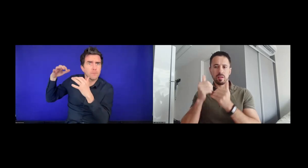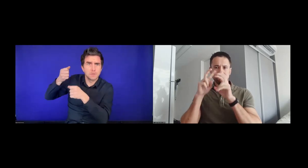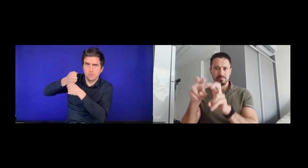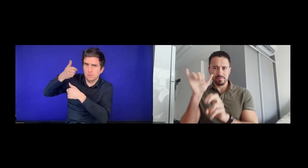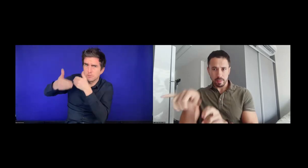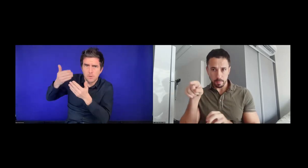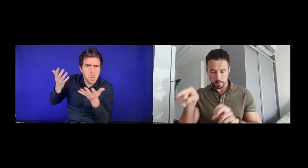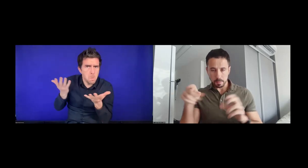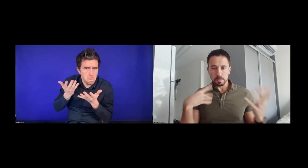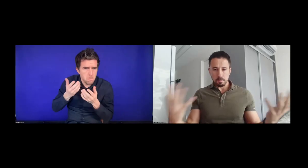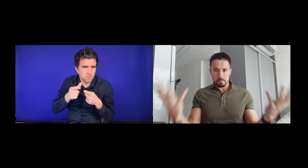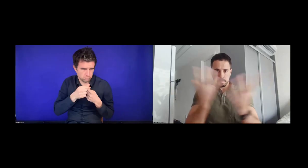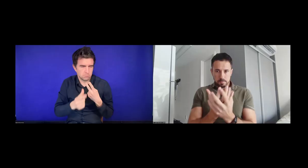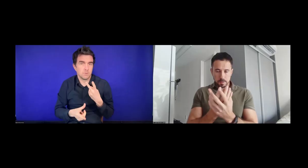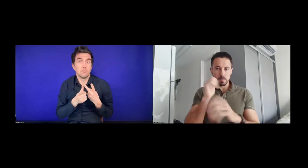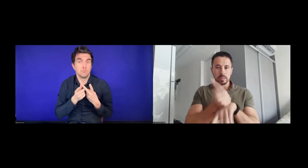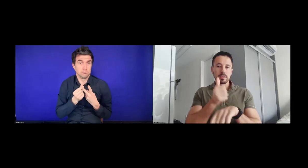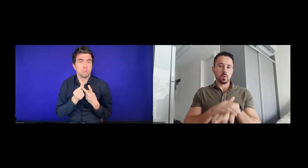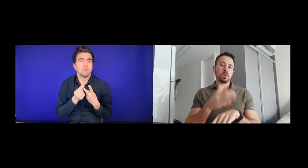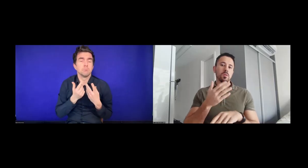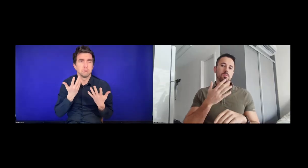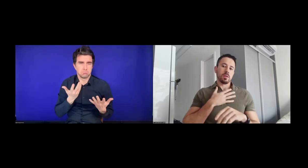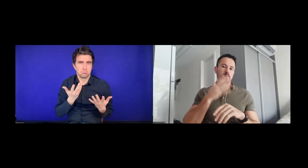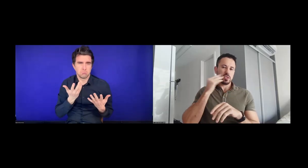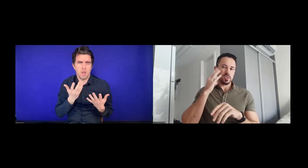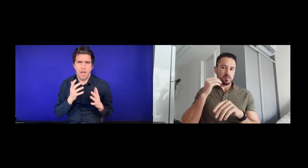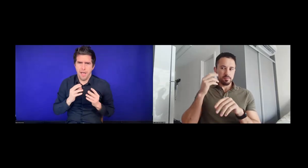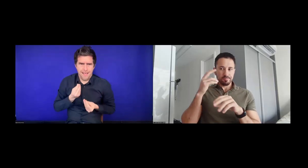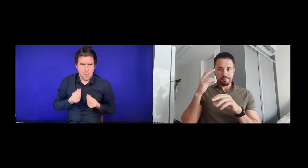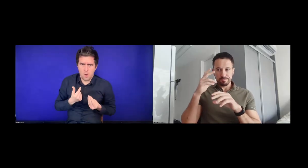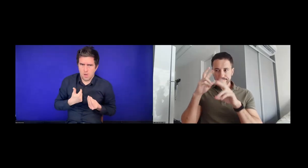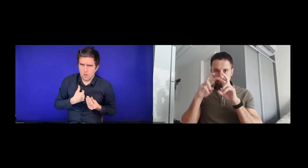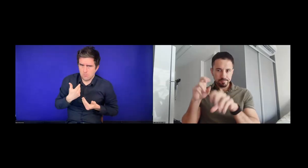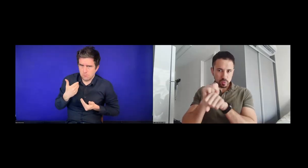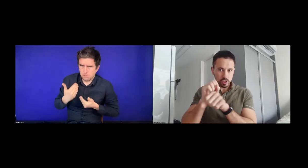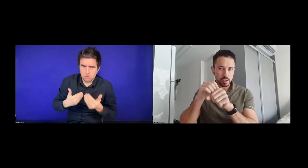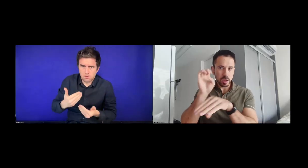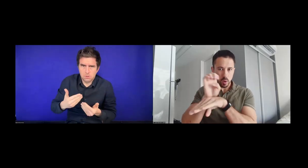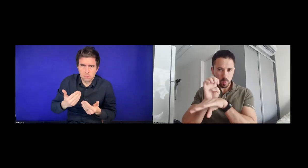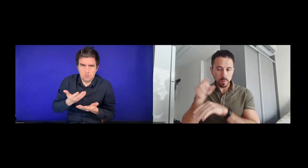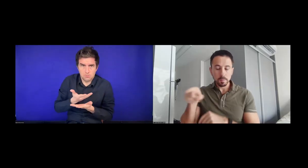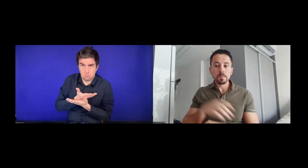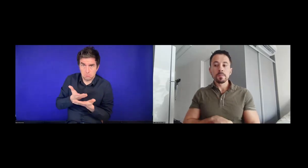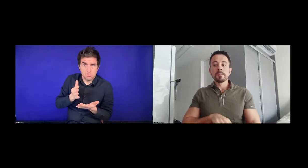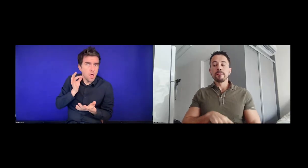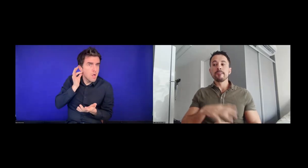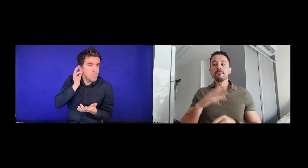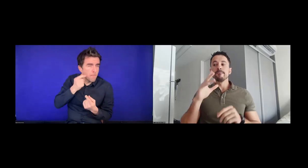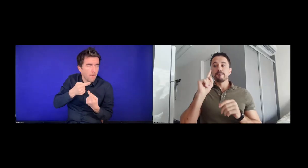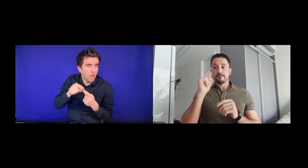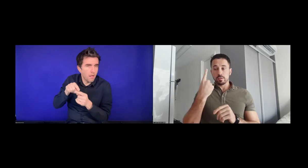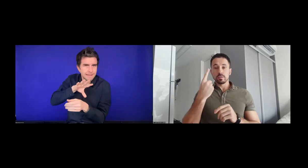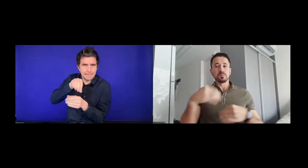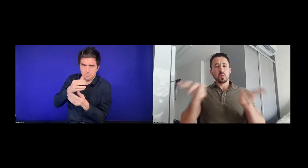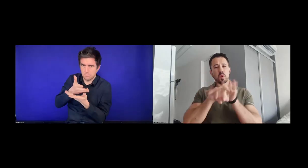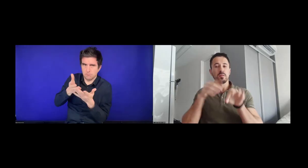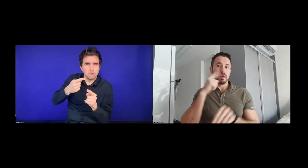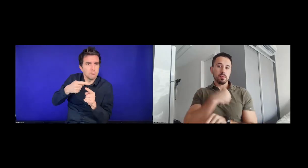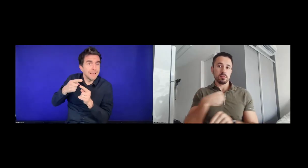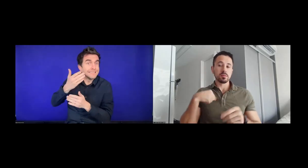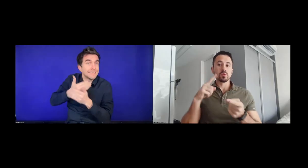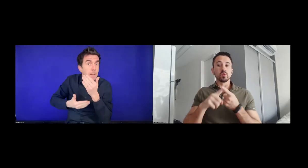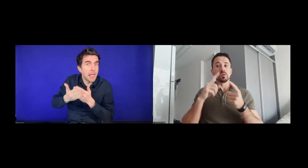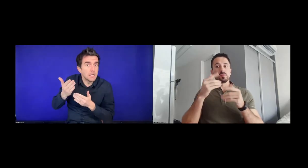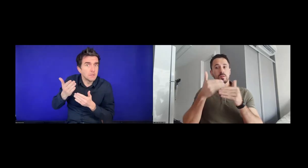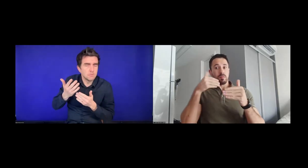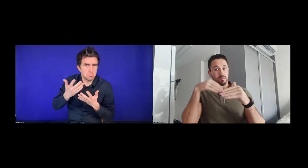do we approach women within disability and how do we analyze them together? So we talk about the experience of going in. I'll talk about my